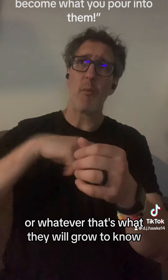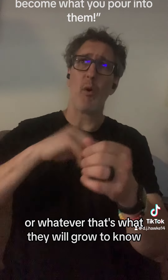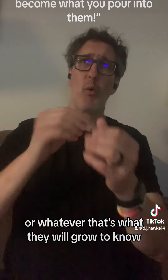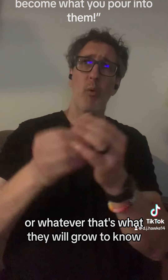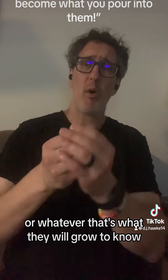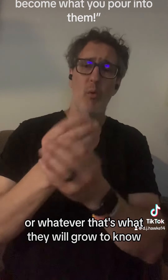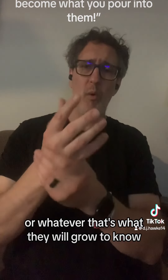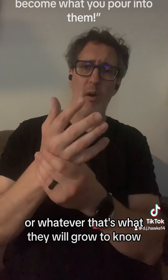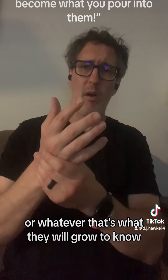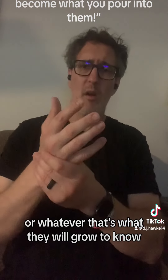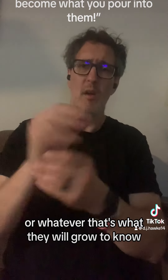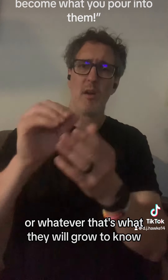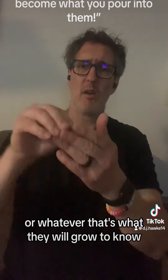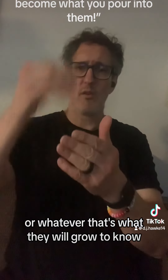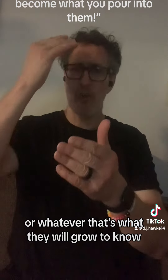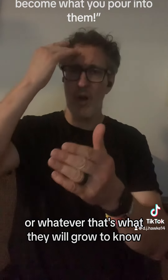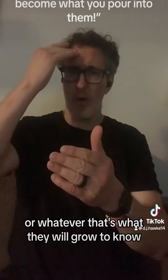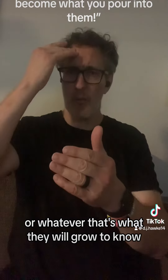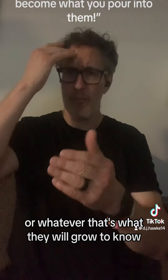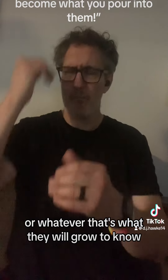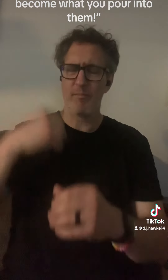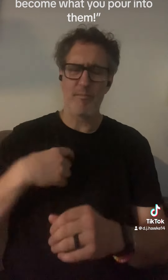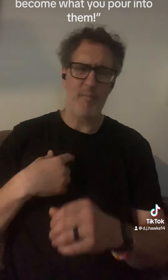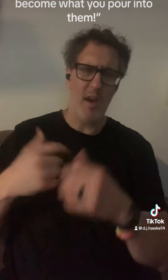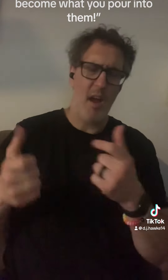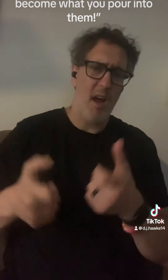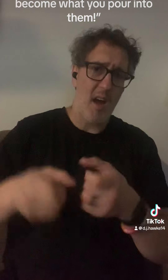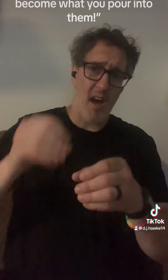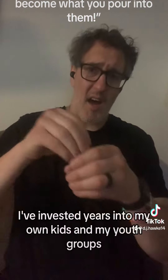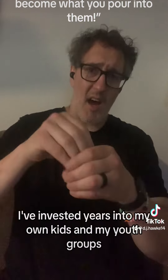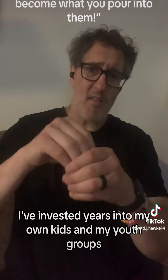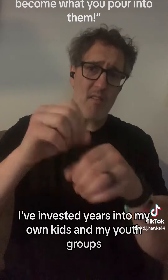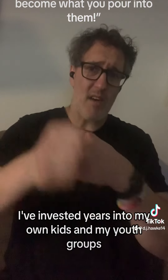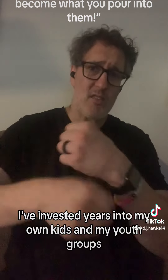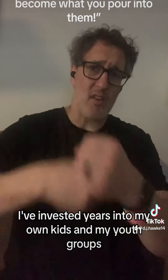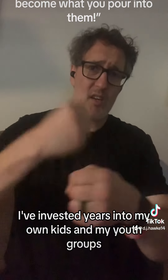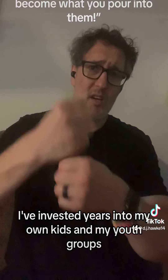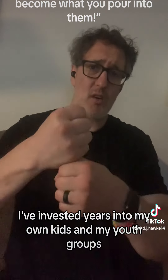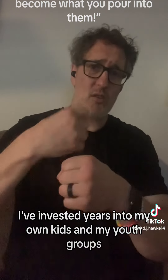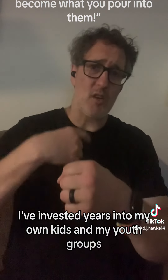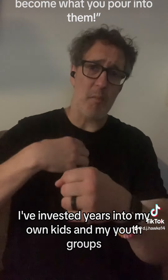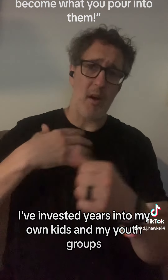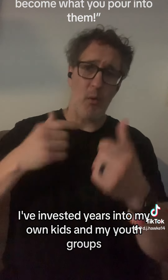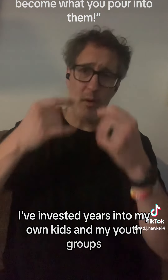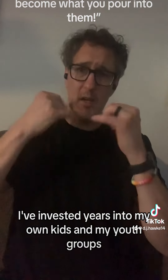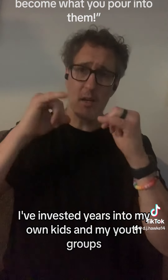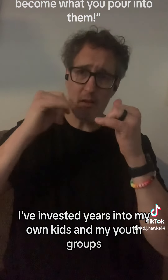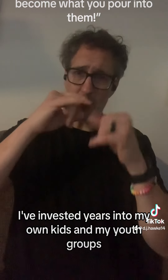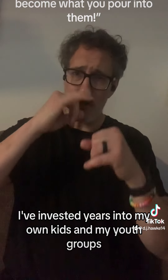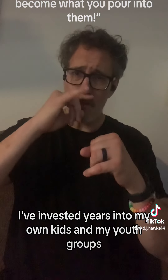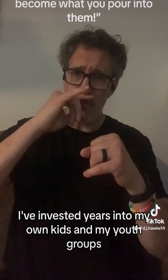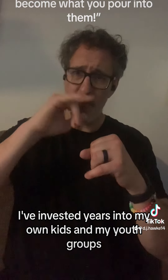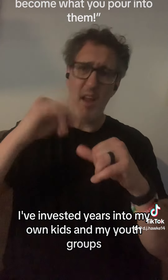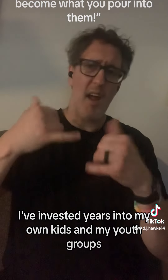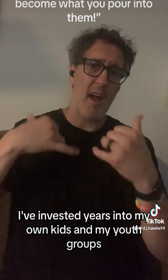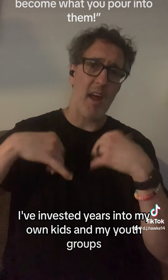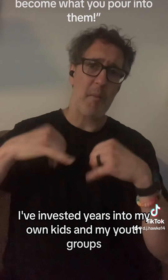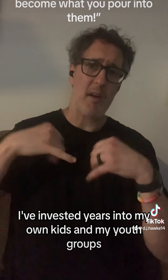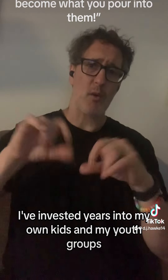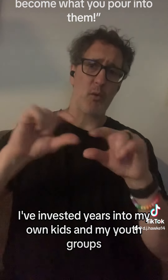will grow to know. I've invested years into my own kids and my youth